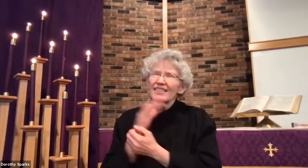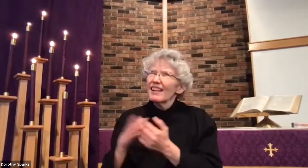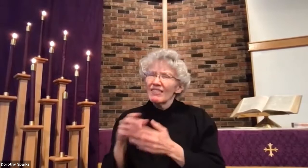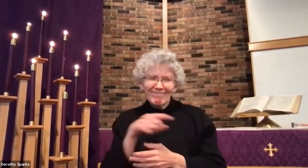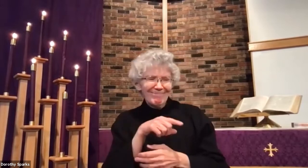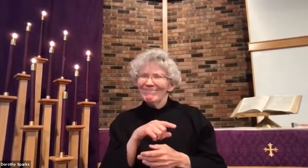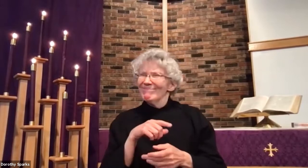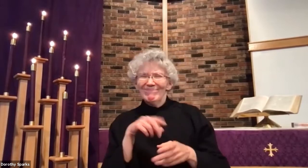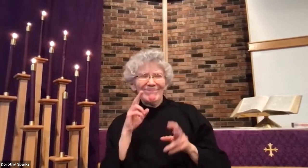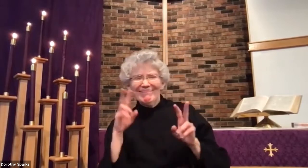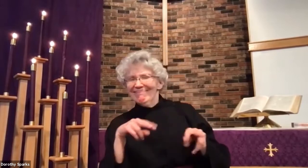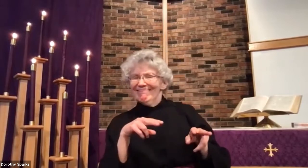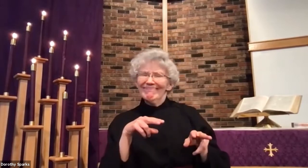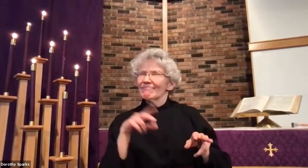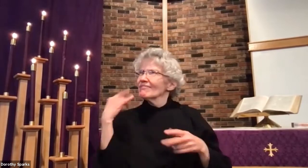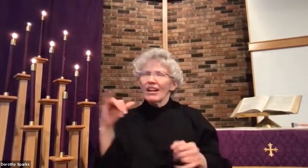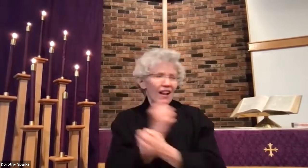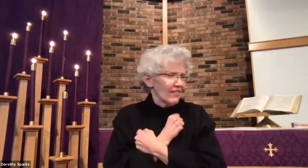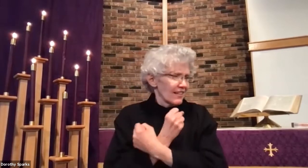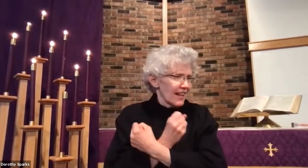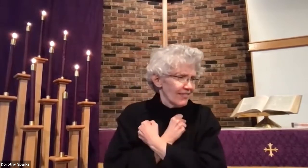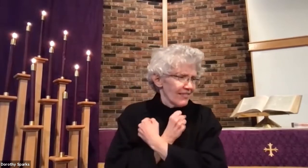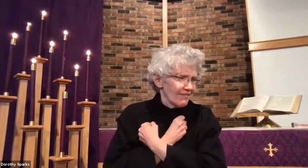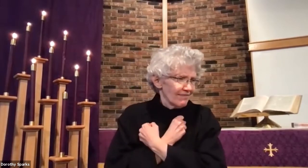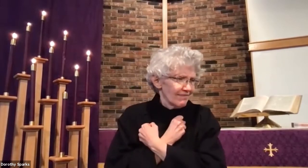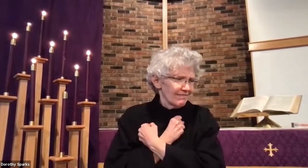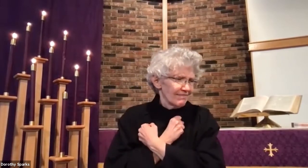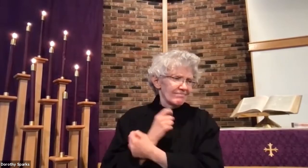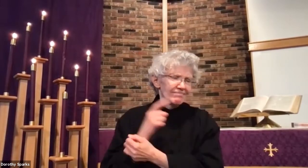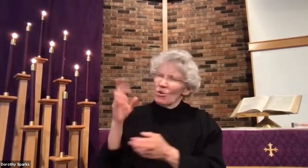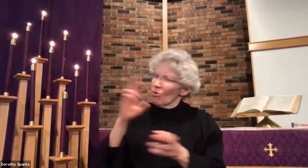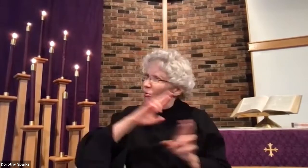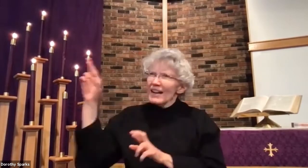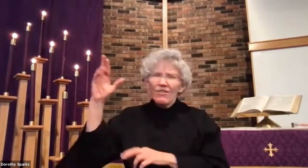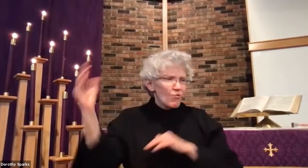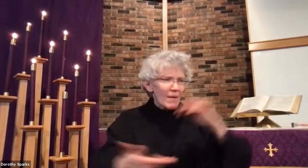You easily love those who look unlovable to us.